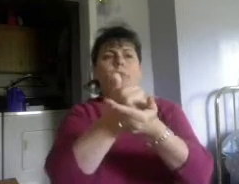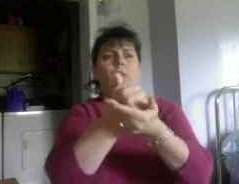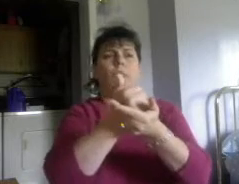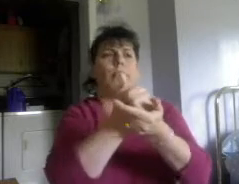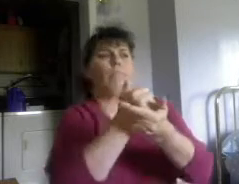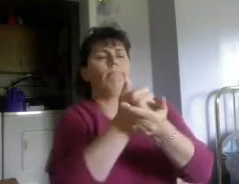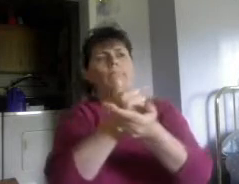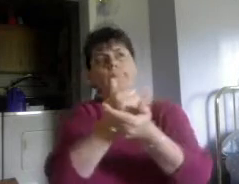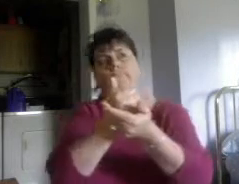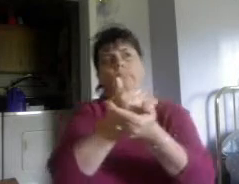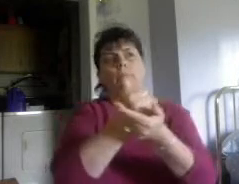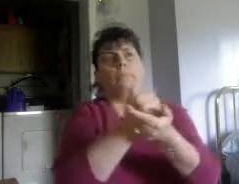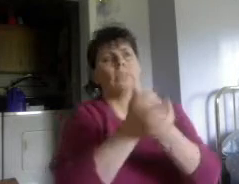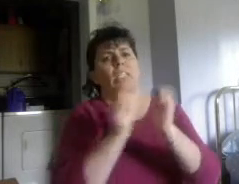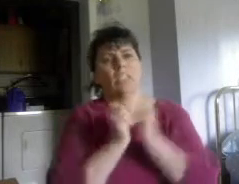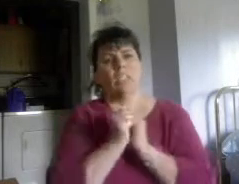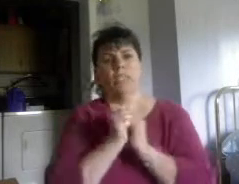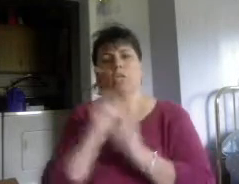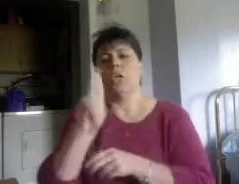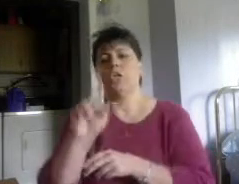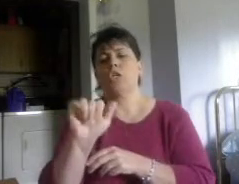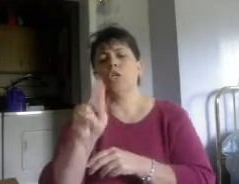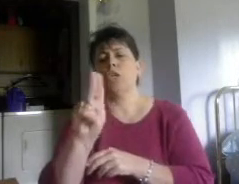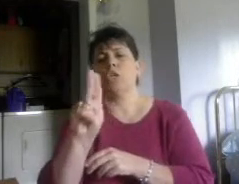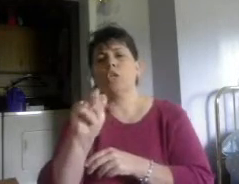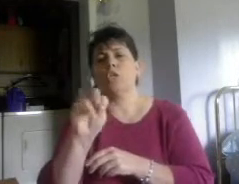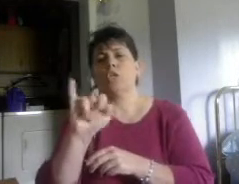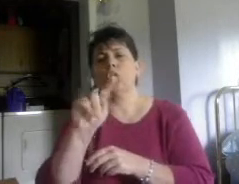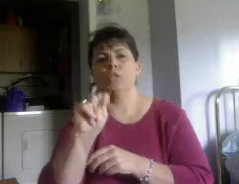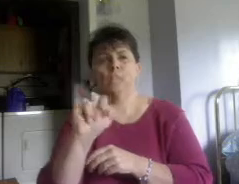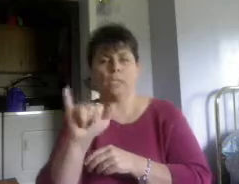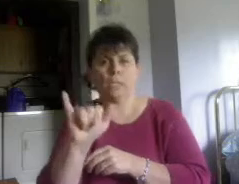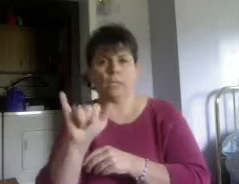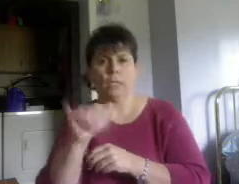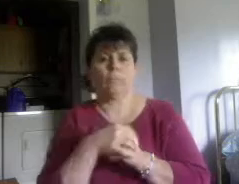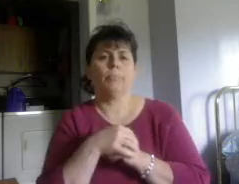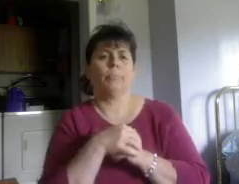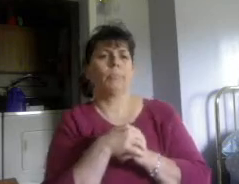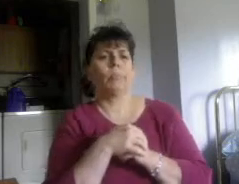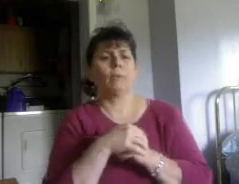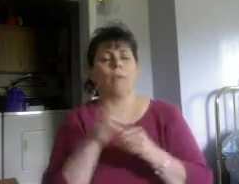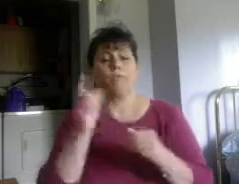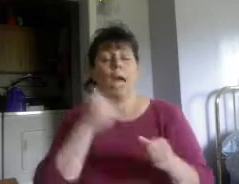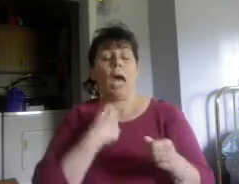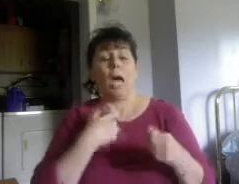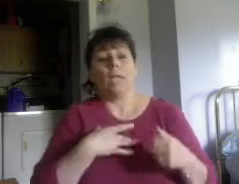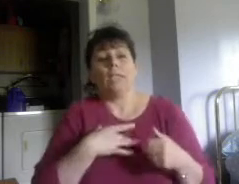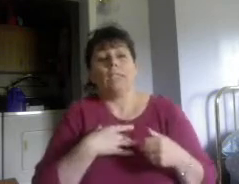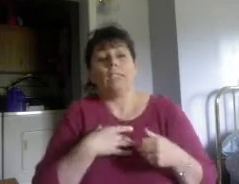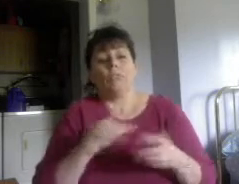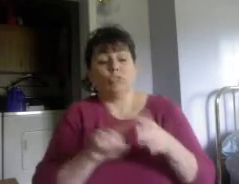I like to start with an exercise I call discovery. Begin this segment by asking the teenagers